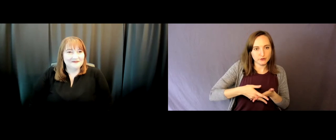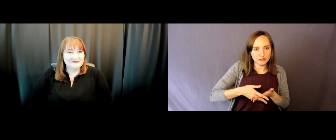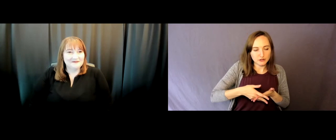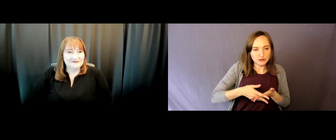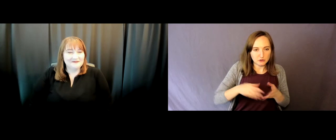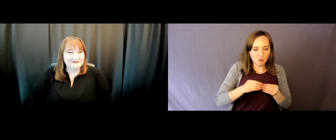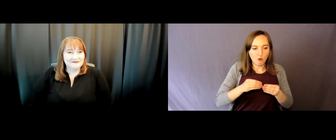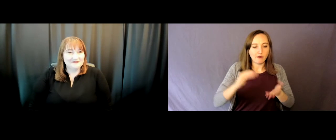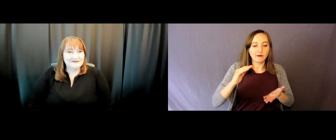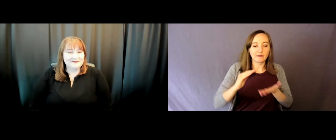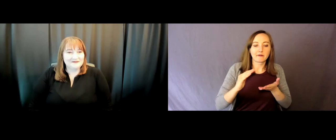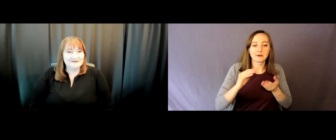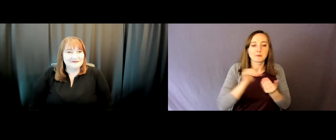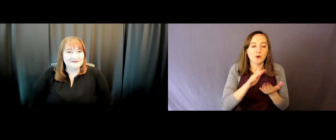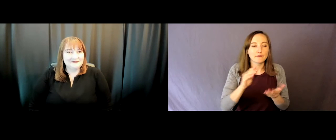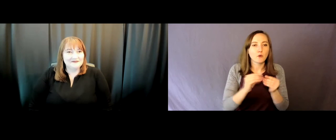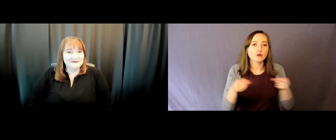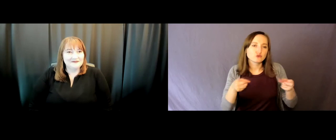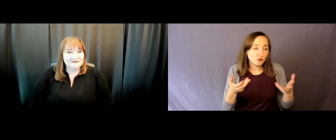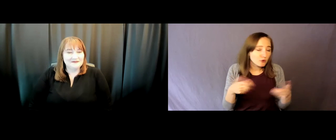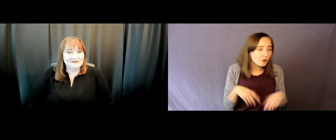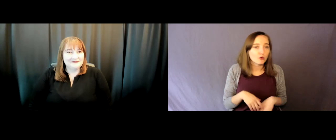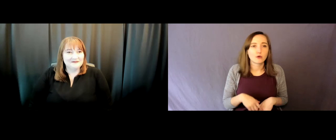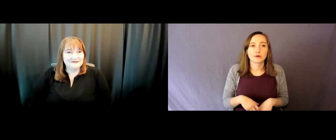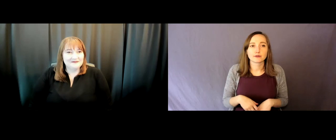a little bit more under control. Or, you know,